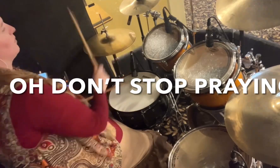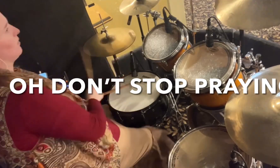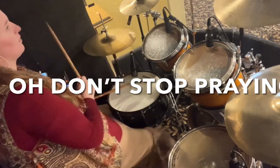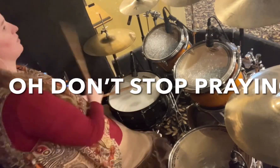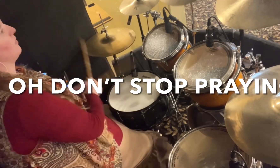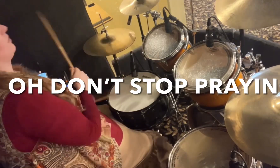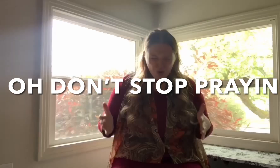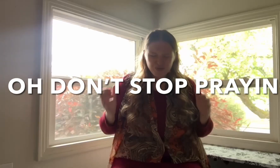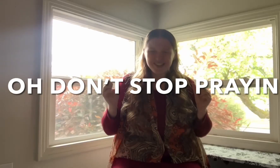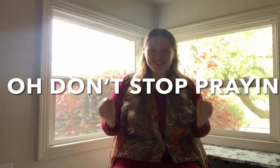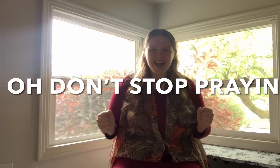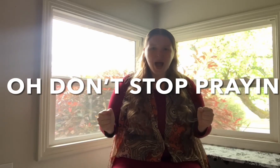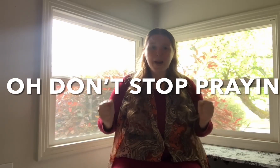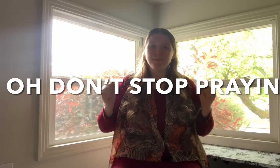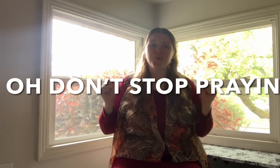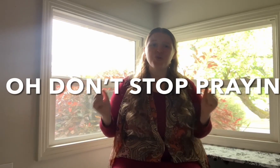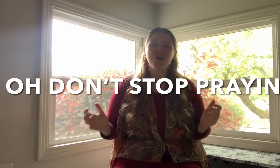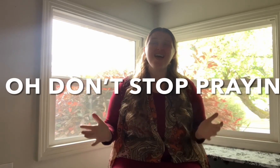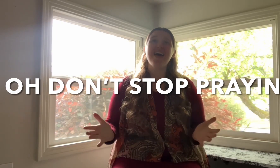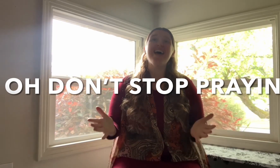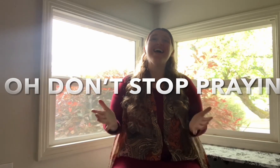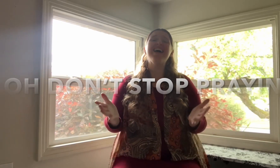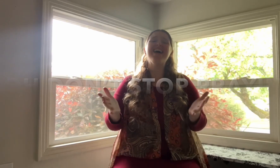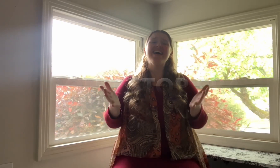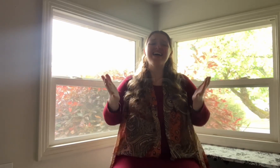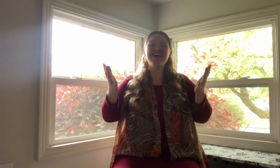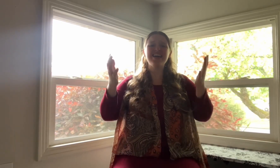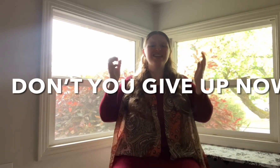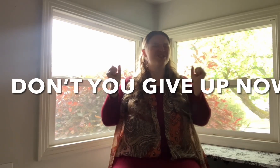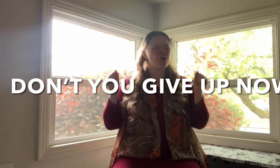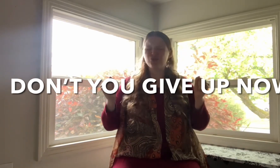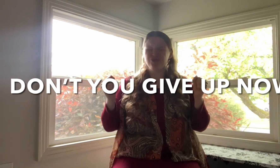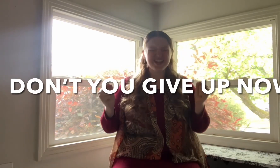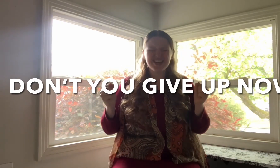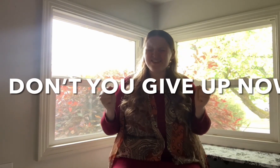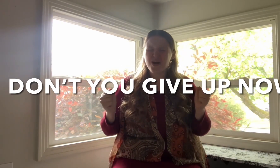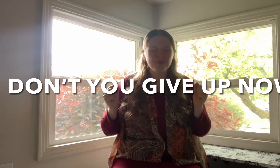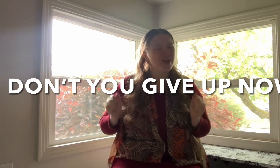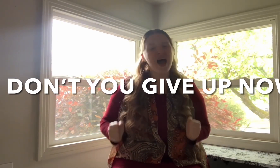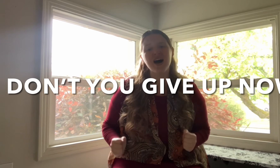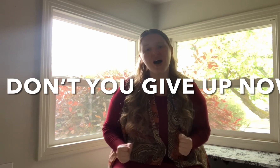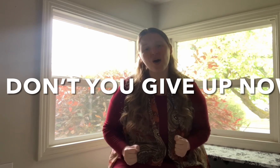Oh, don't stop praying. Don't you give.